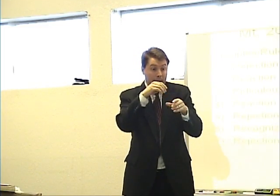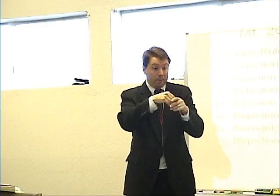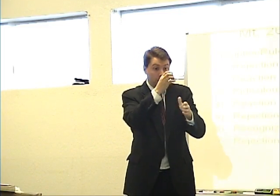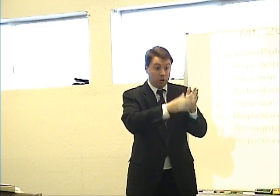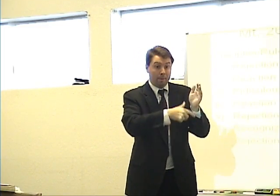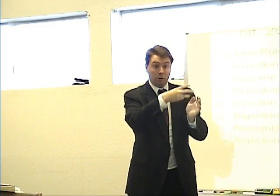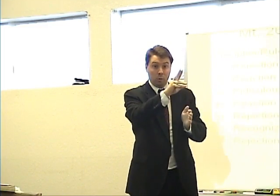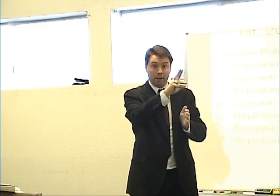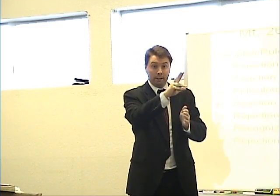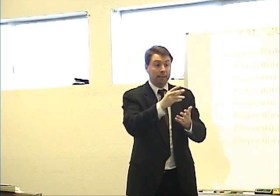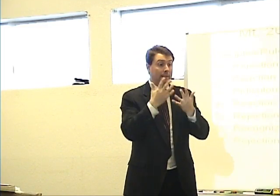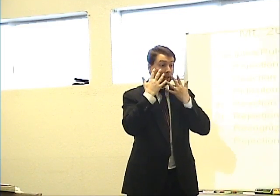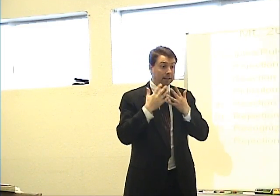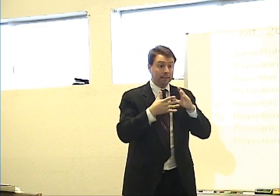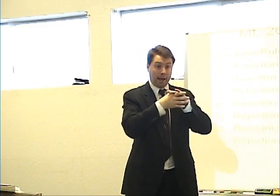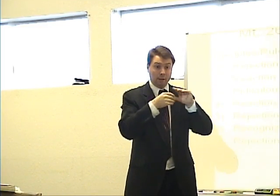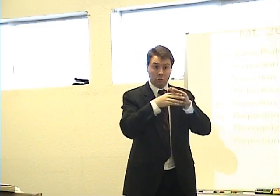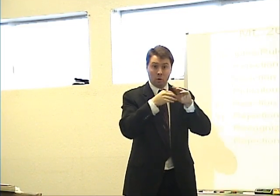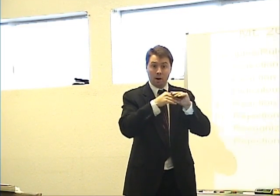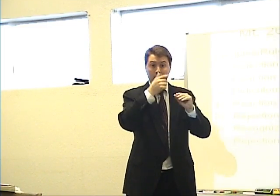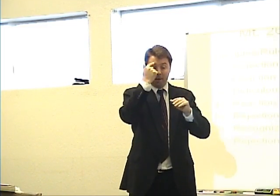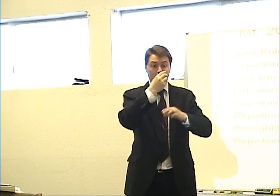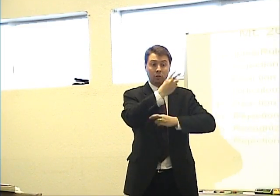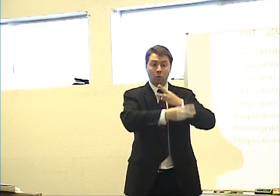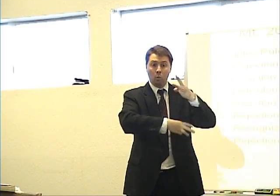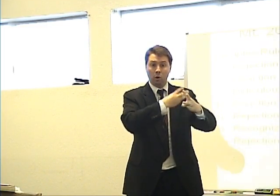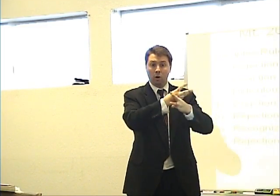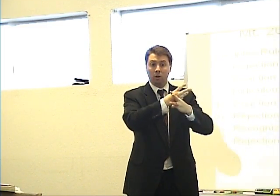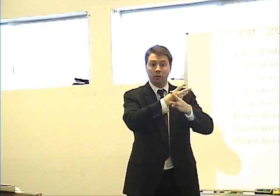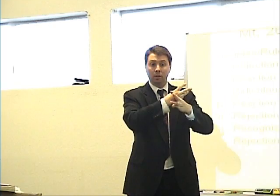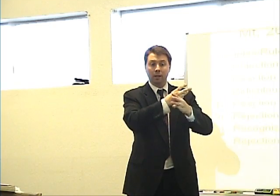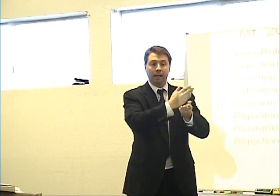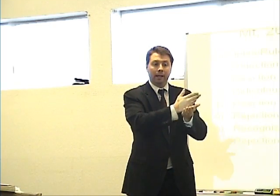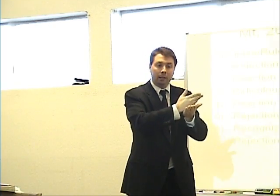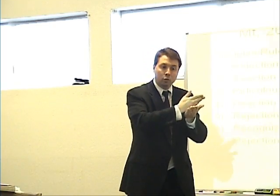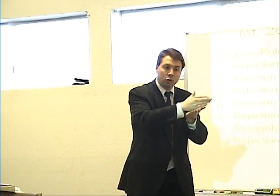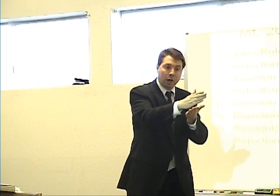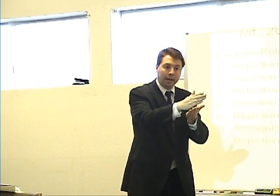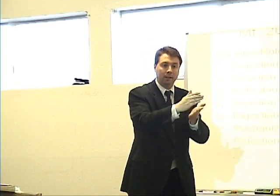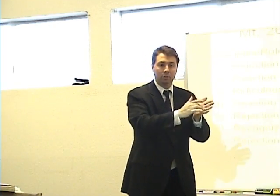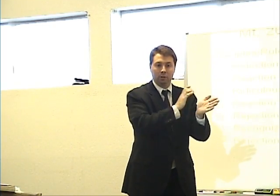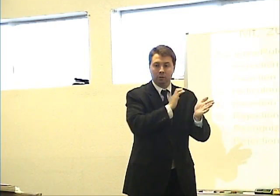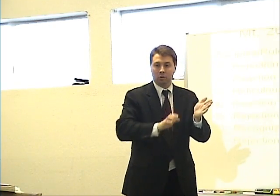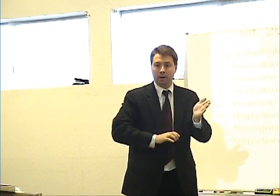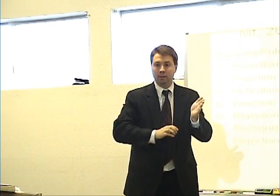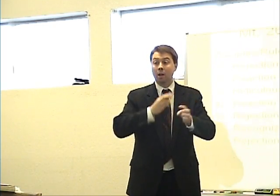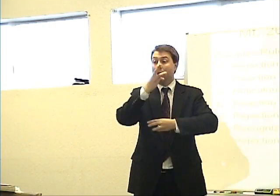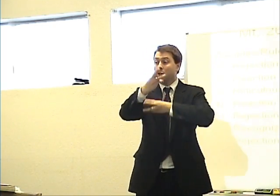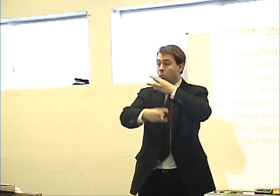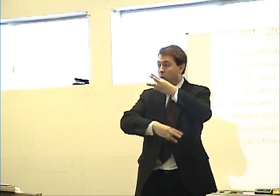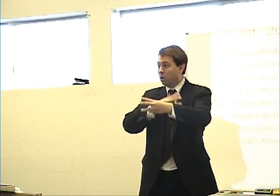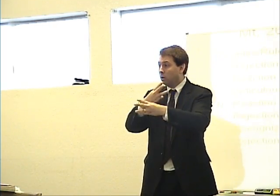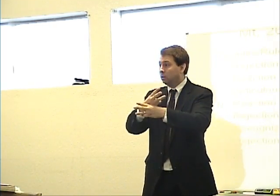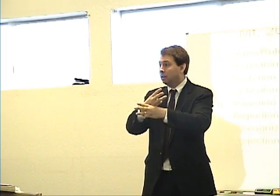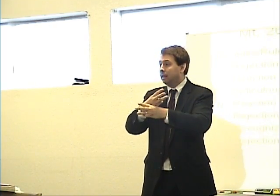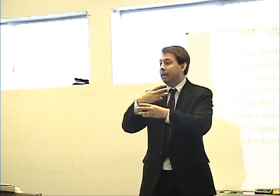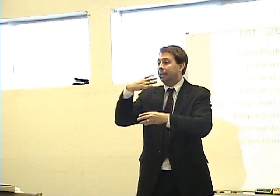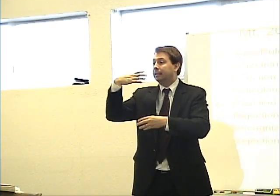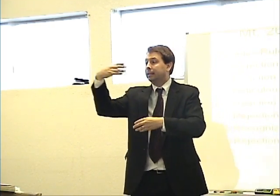happened in chapter 26 is a sad story because the world is rejecting Jesus Christ. The world is